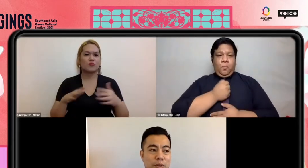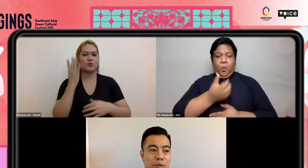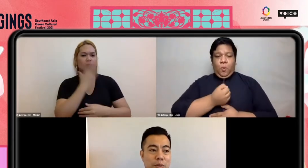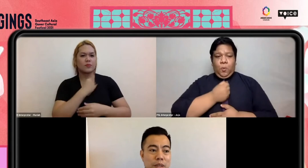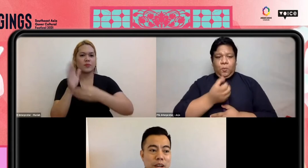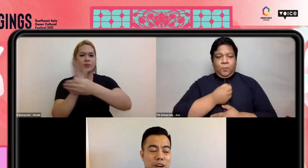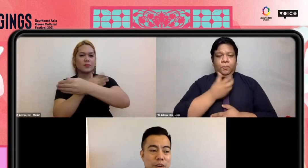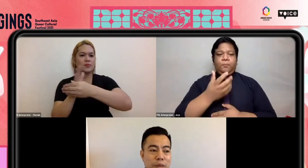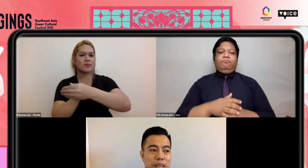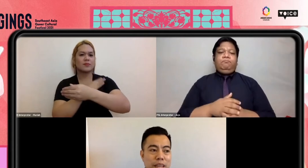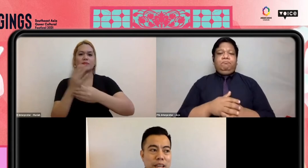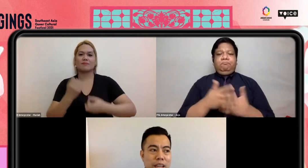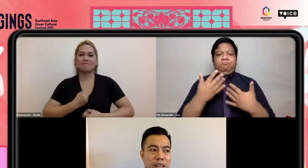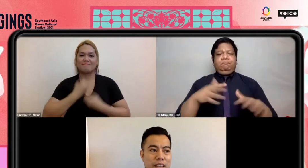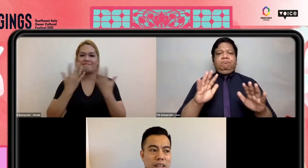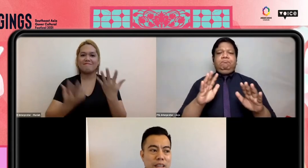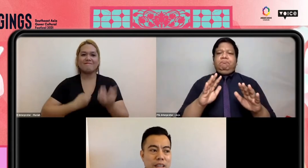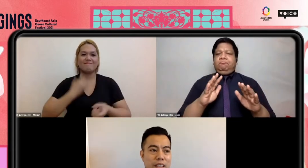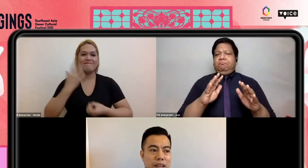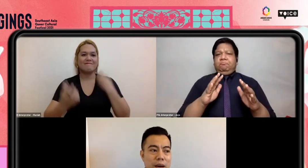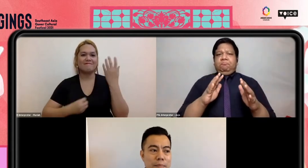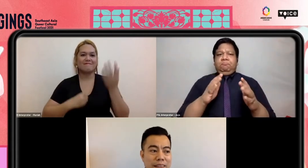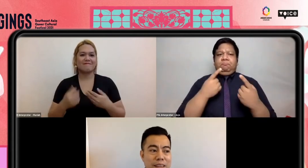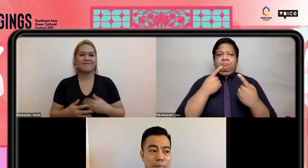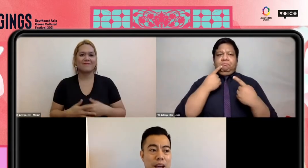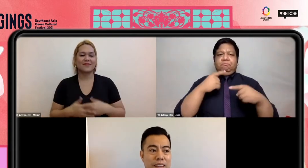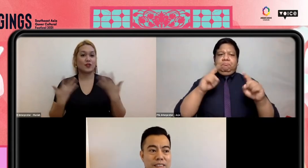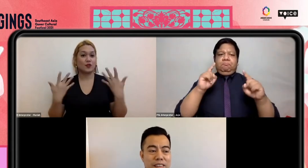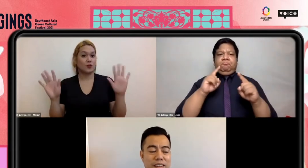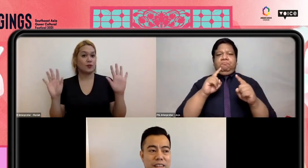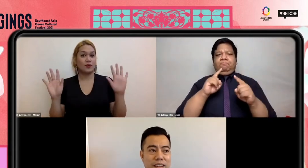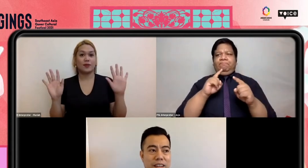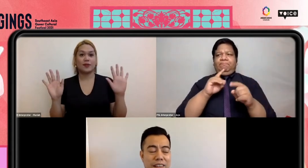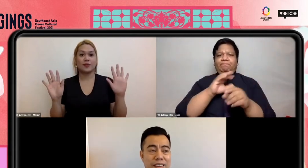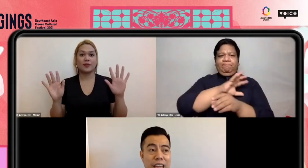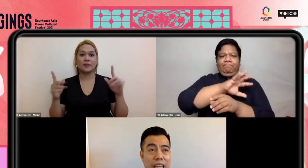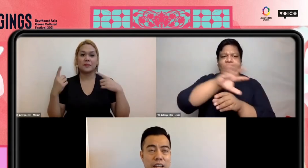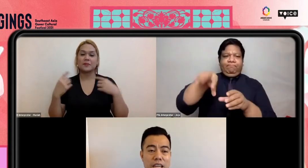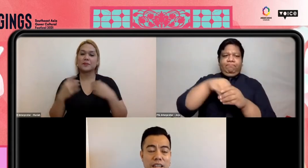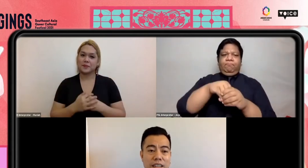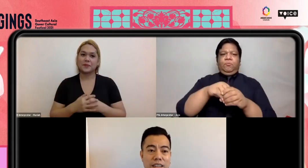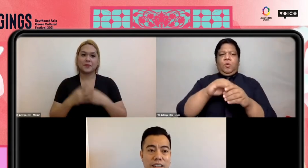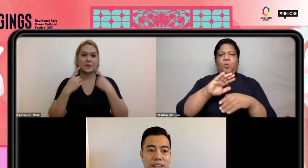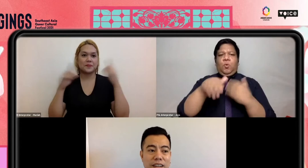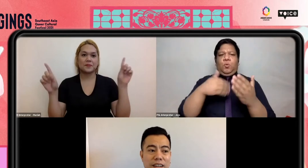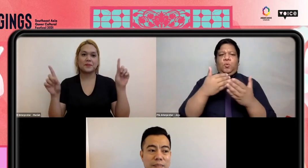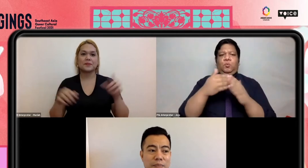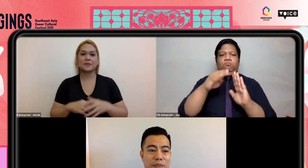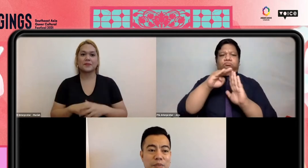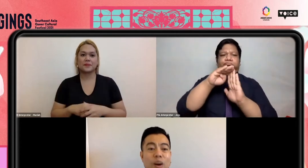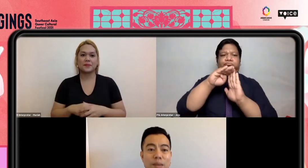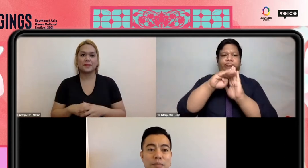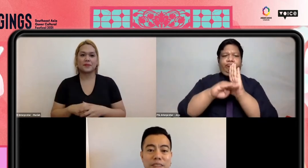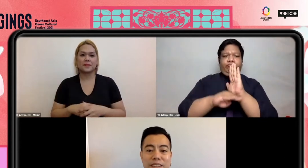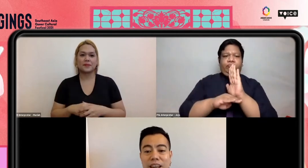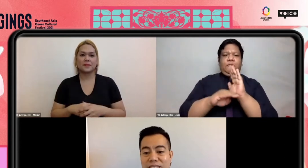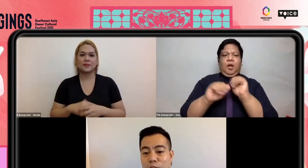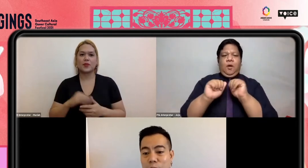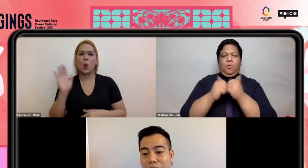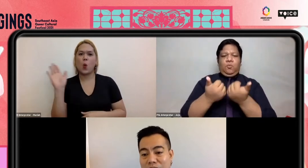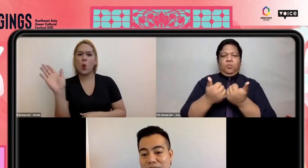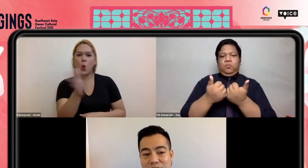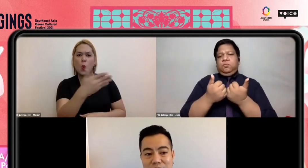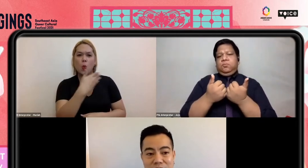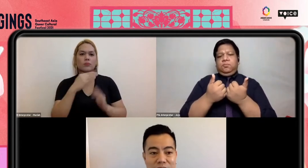to really, I think, maximize the cascading form that